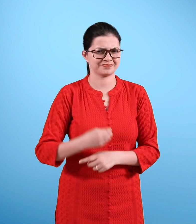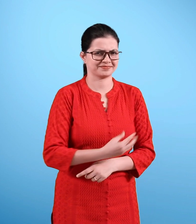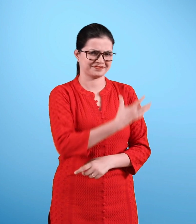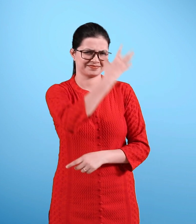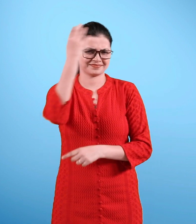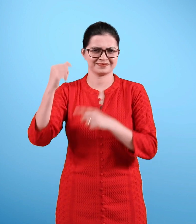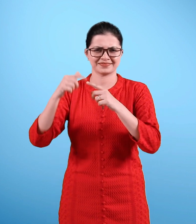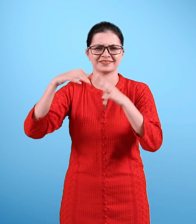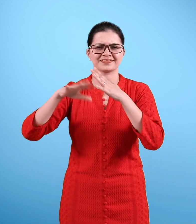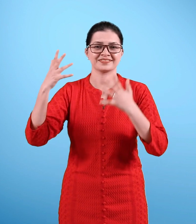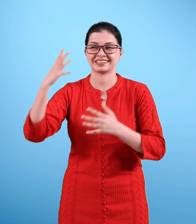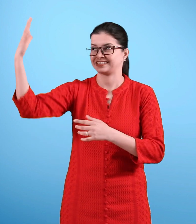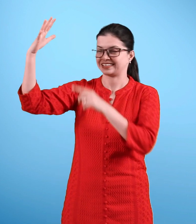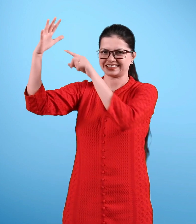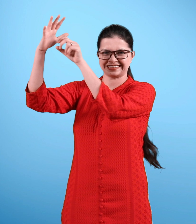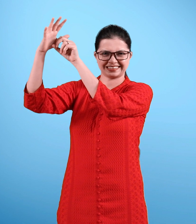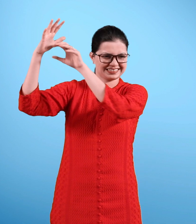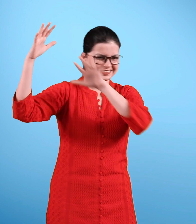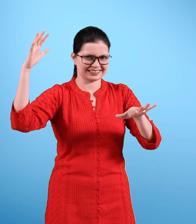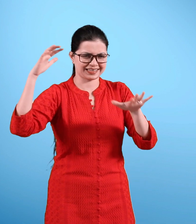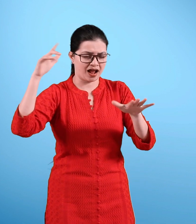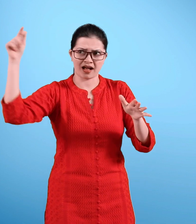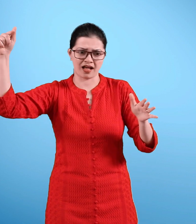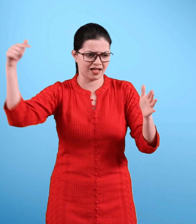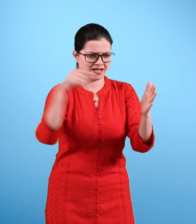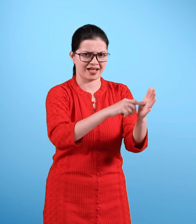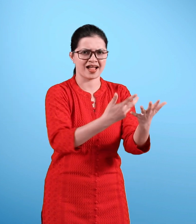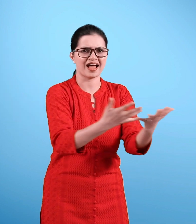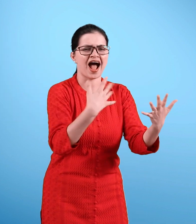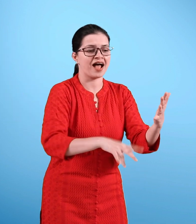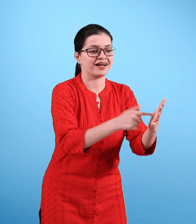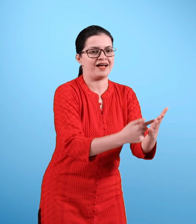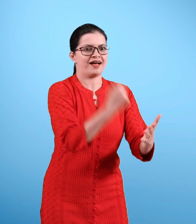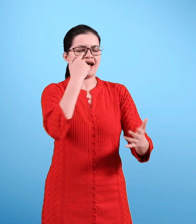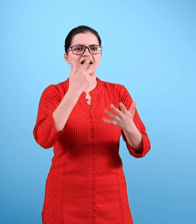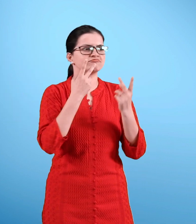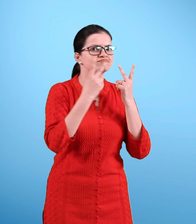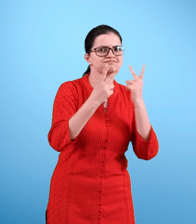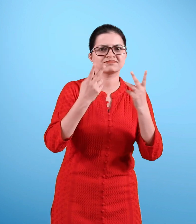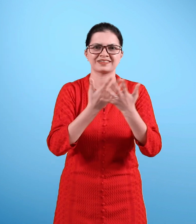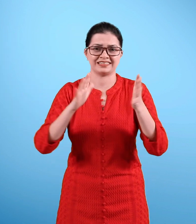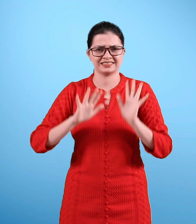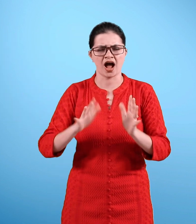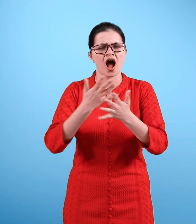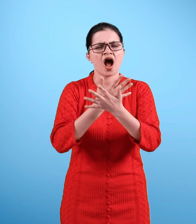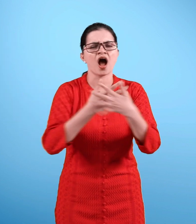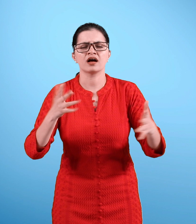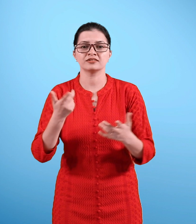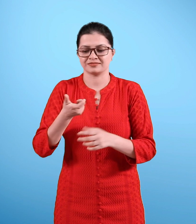During the day, its light allows us to see objects. Objects like the sun that give out or emit